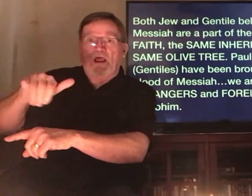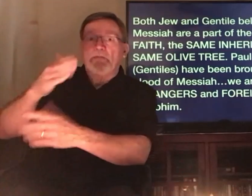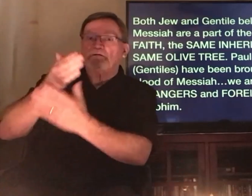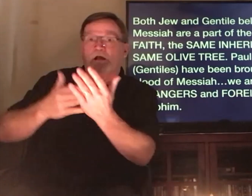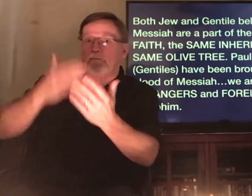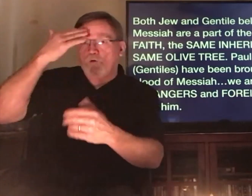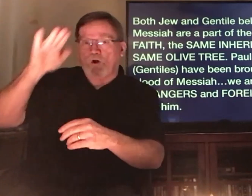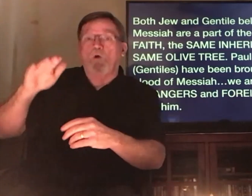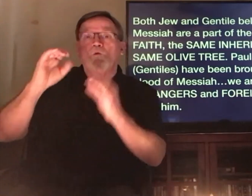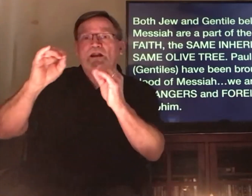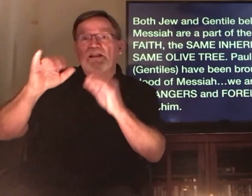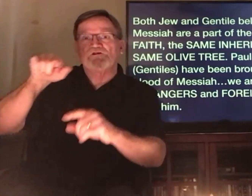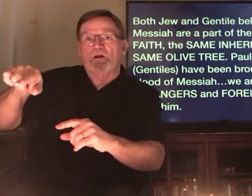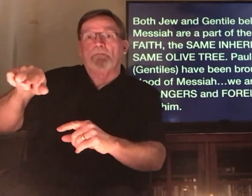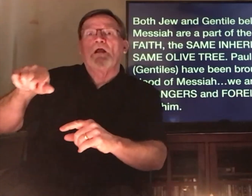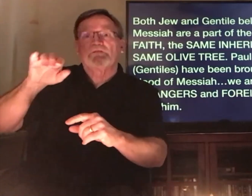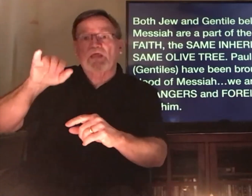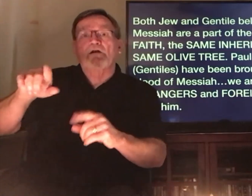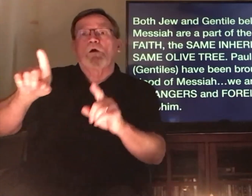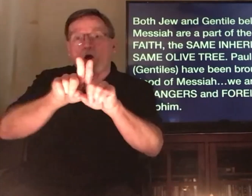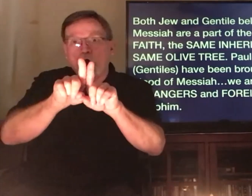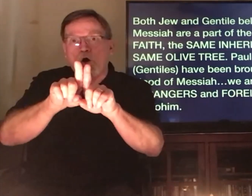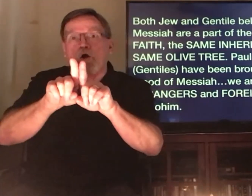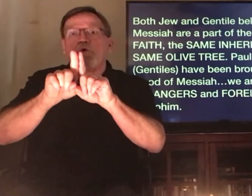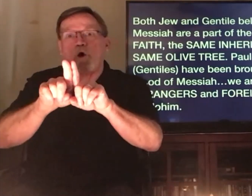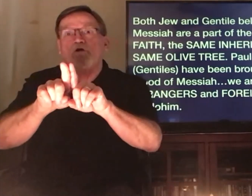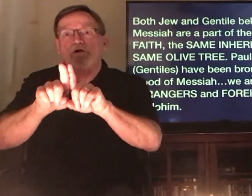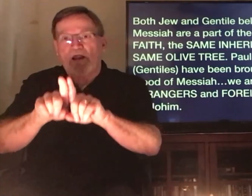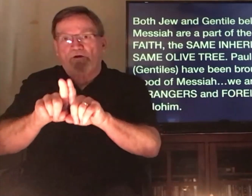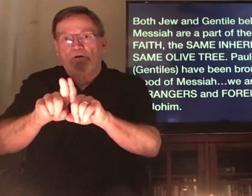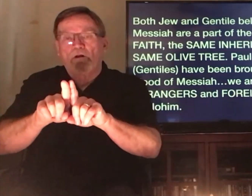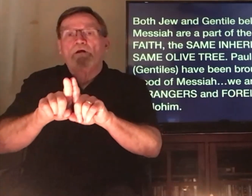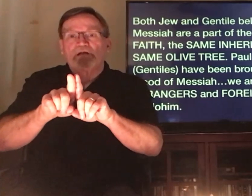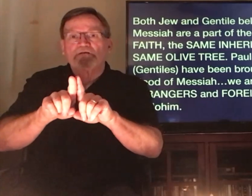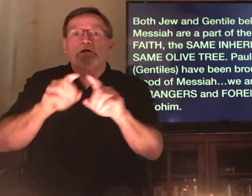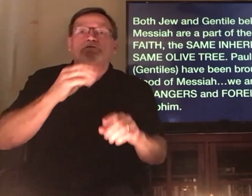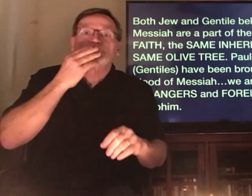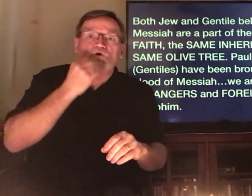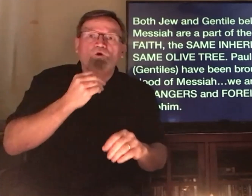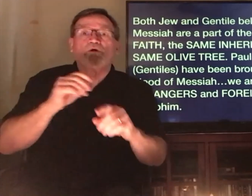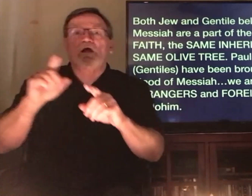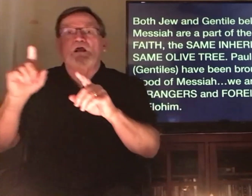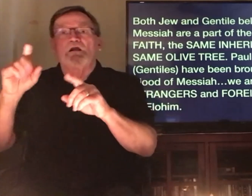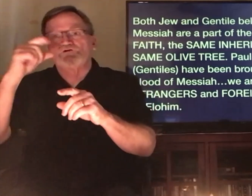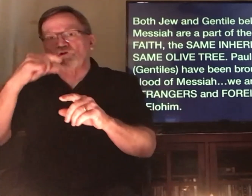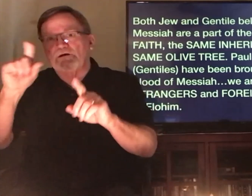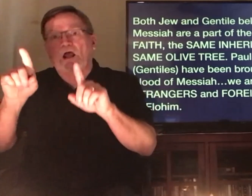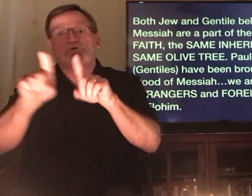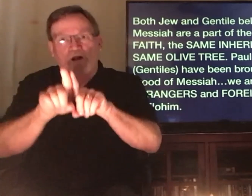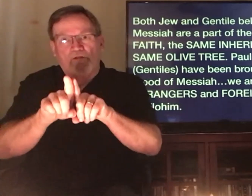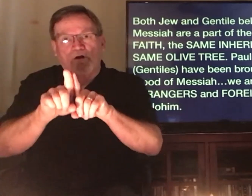and unfortunately. But now coming back together, and now the truth.